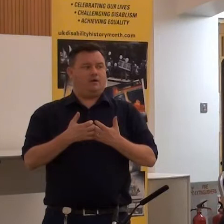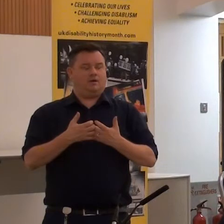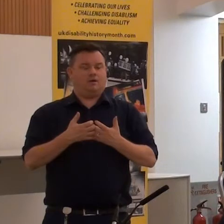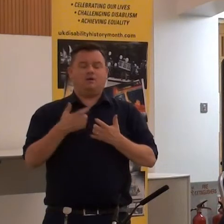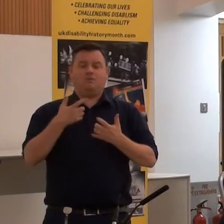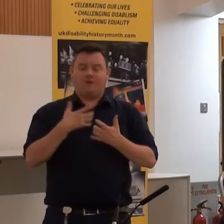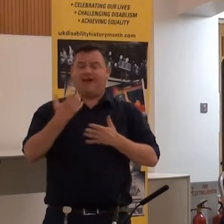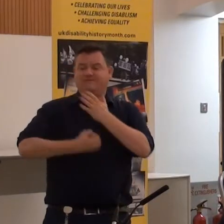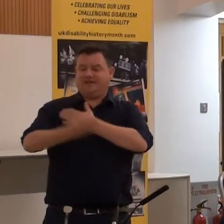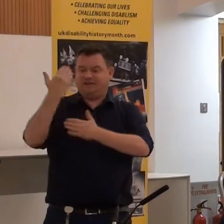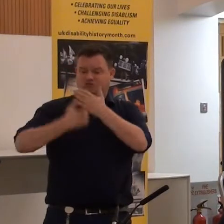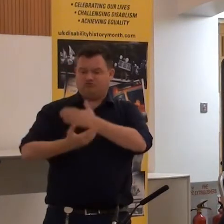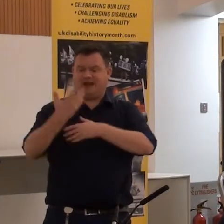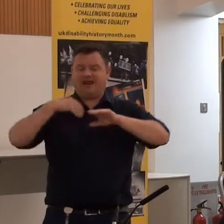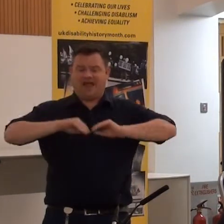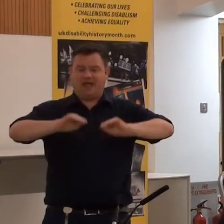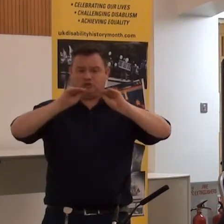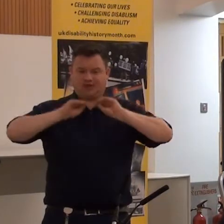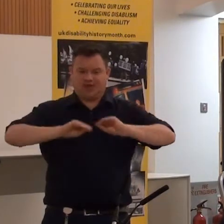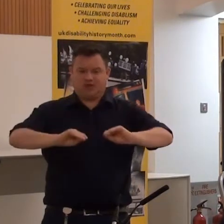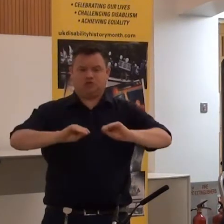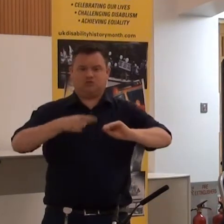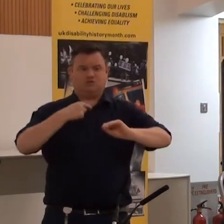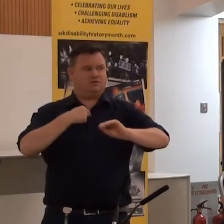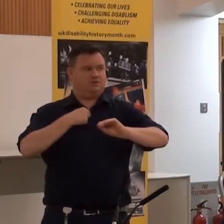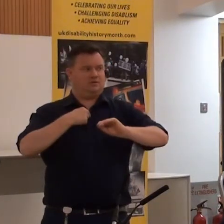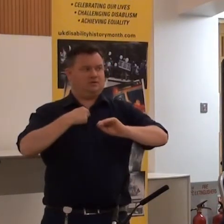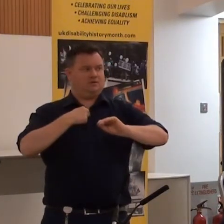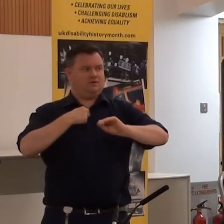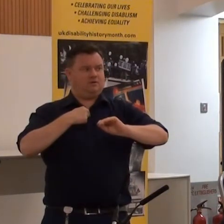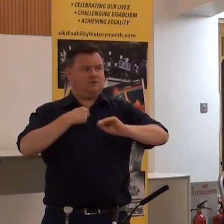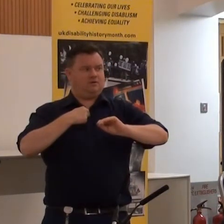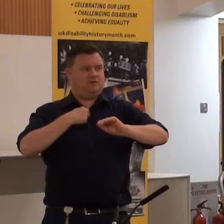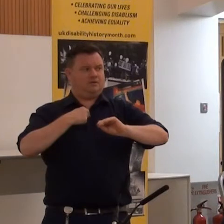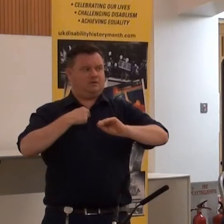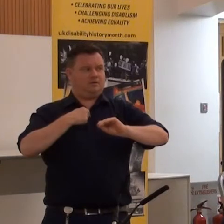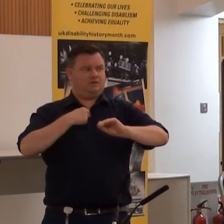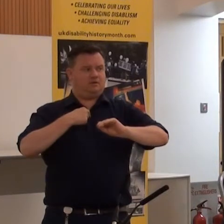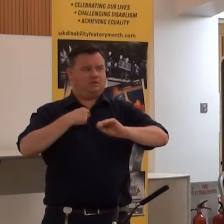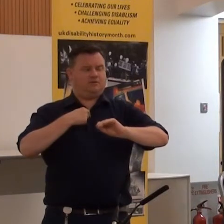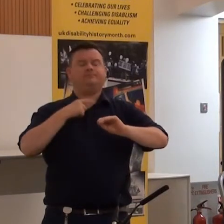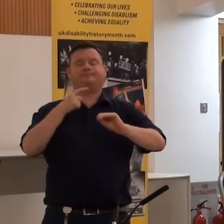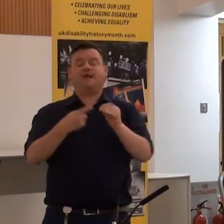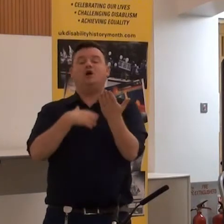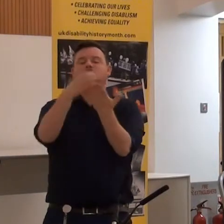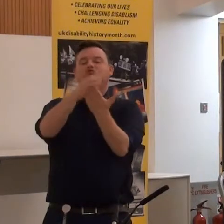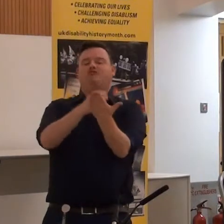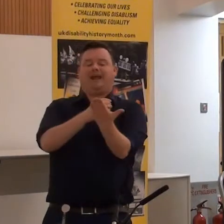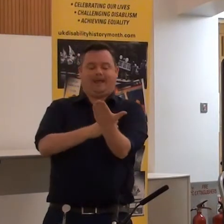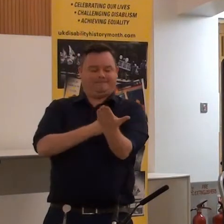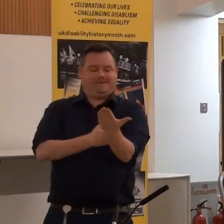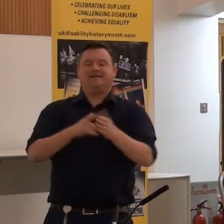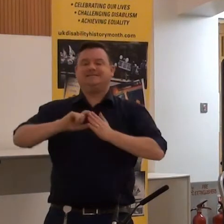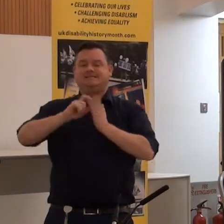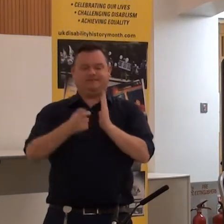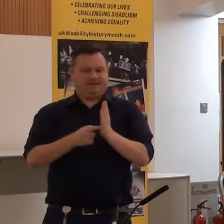histories through education, because we're constantly finding ourselves being written out of our curriculums. And so therefore, there's